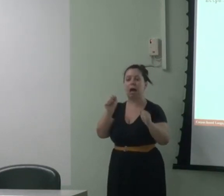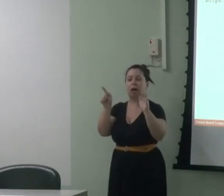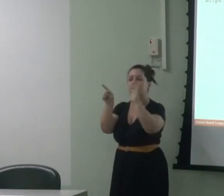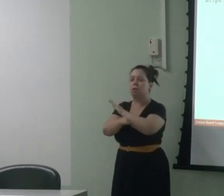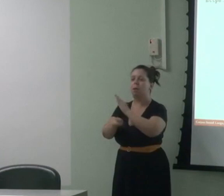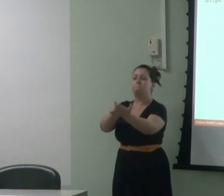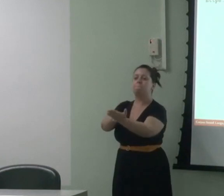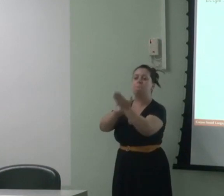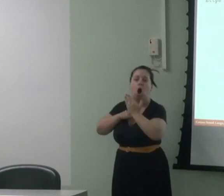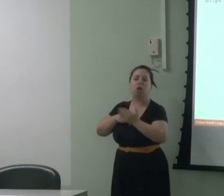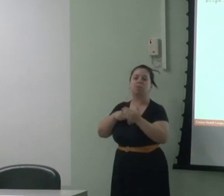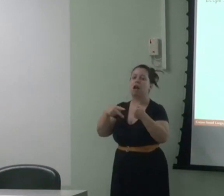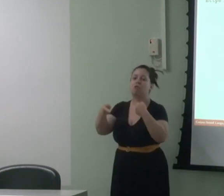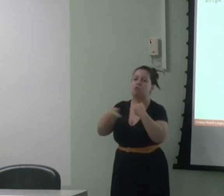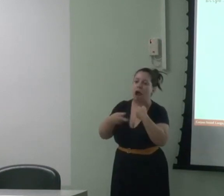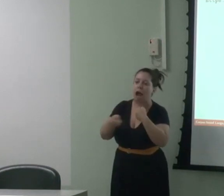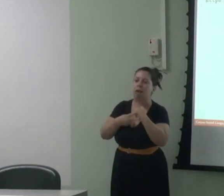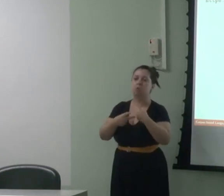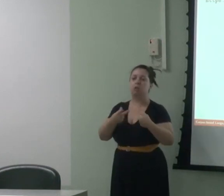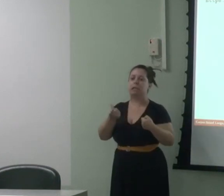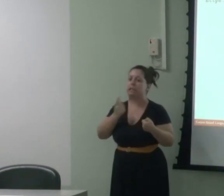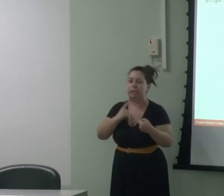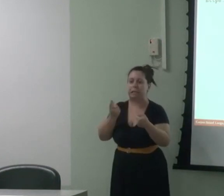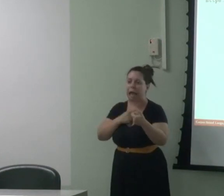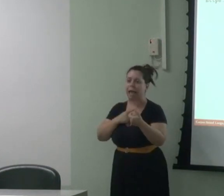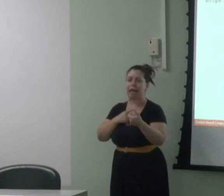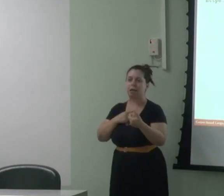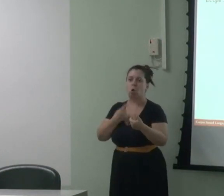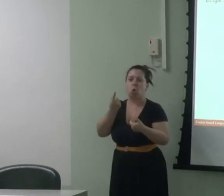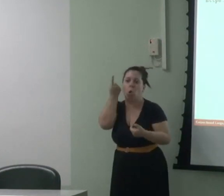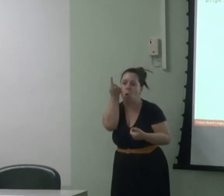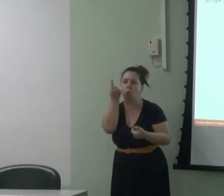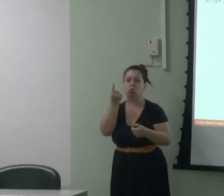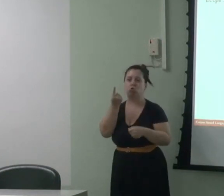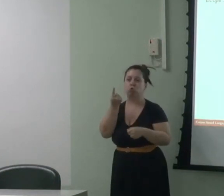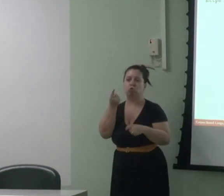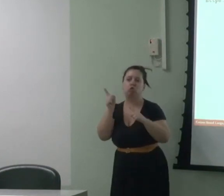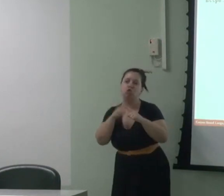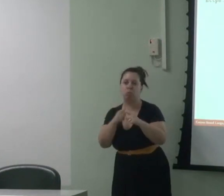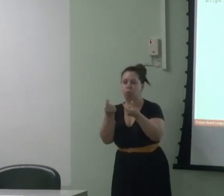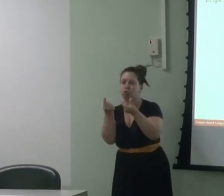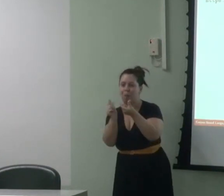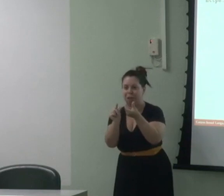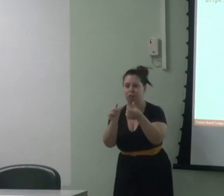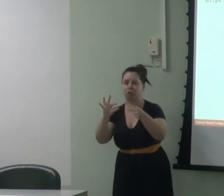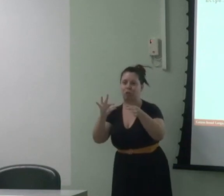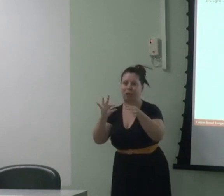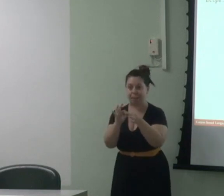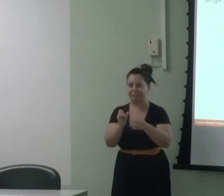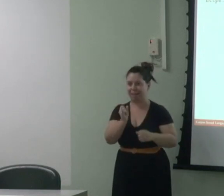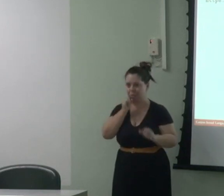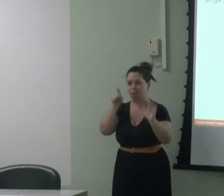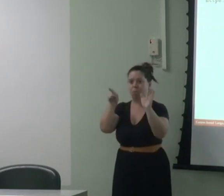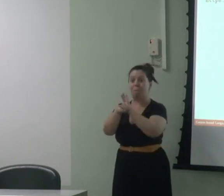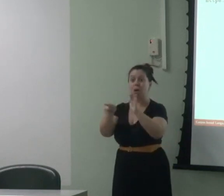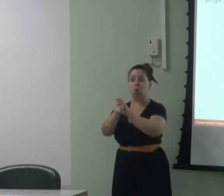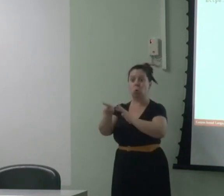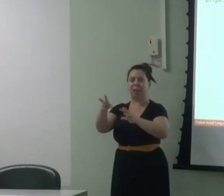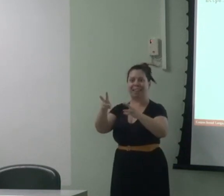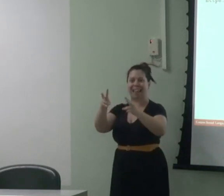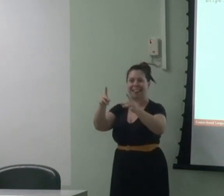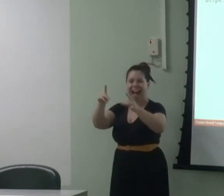a verb which has a particular type of dependent which is labeled as object and maybe is marked by a